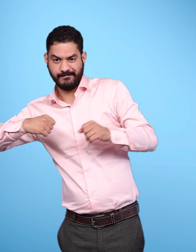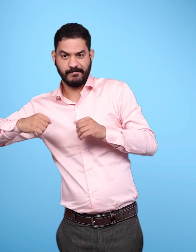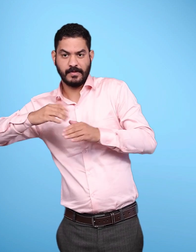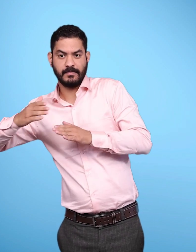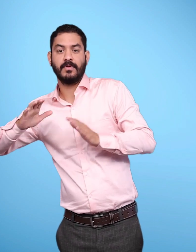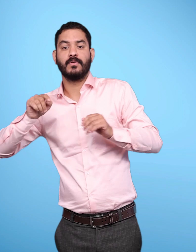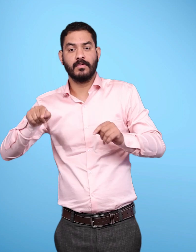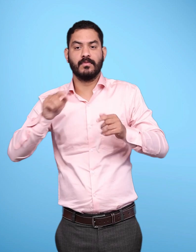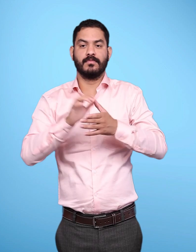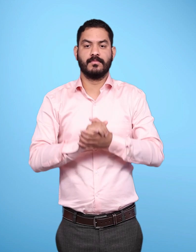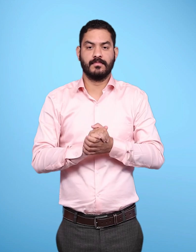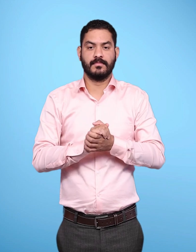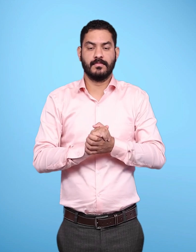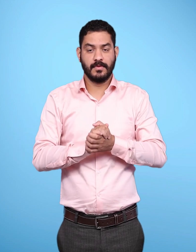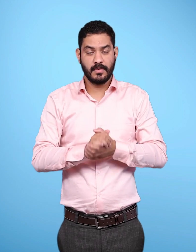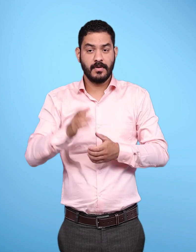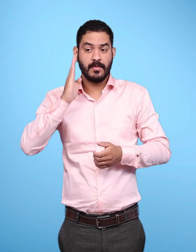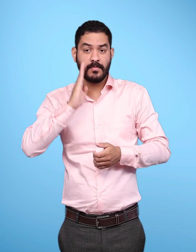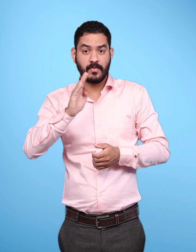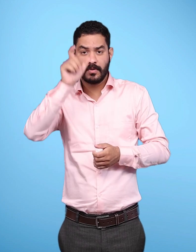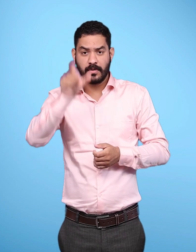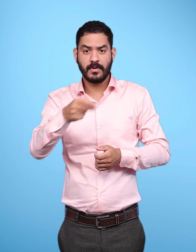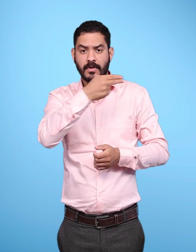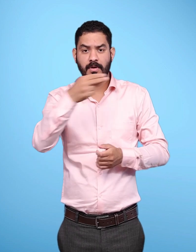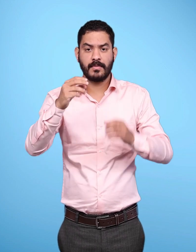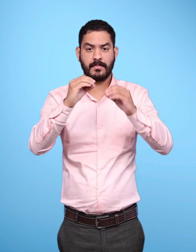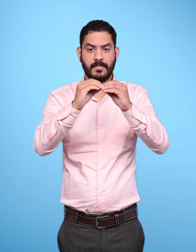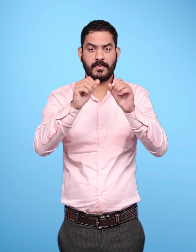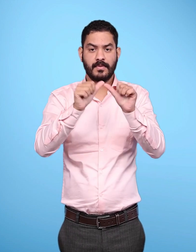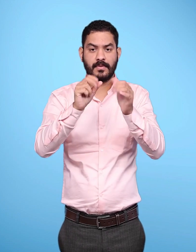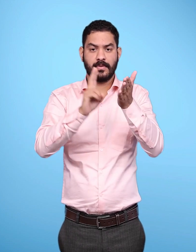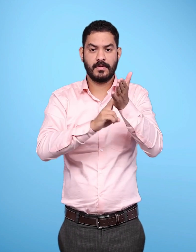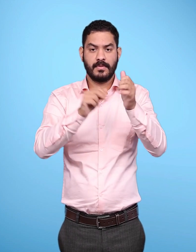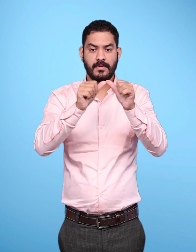And Ban Bhatt